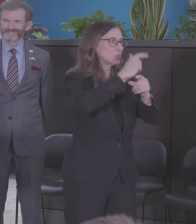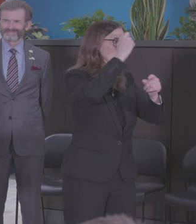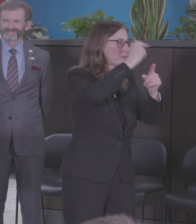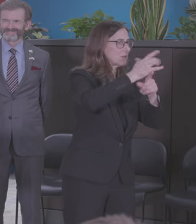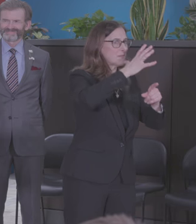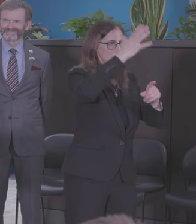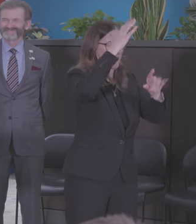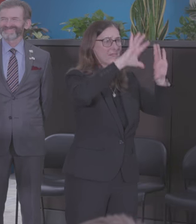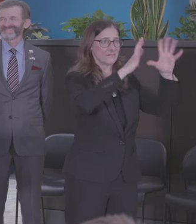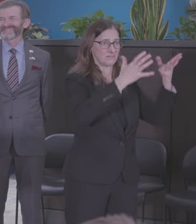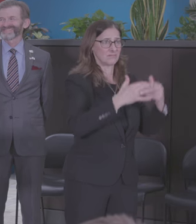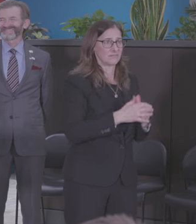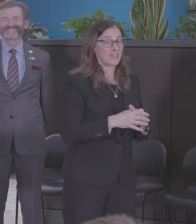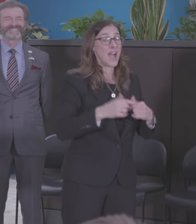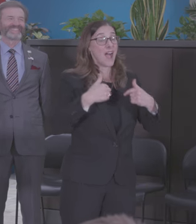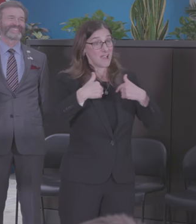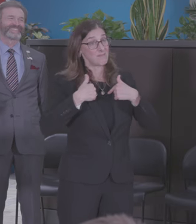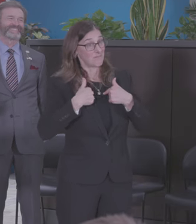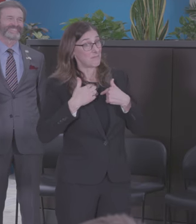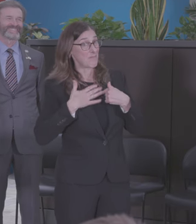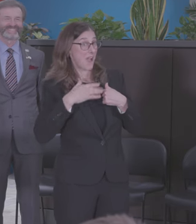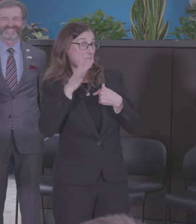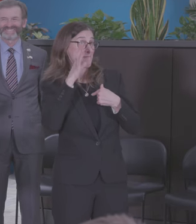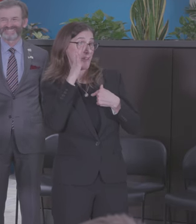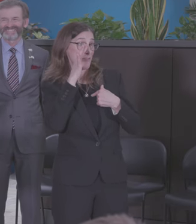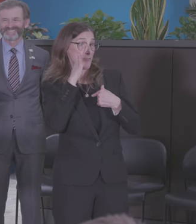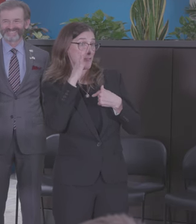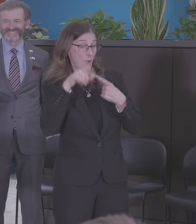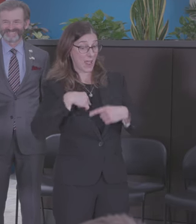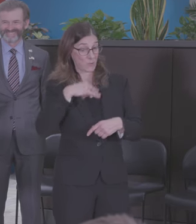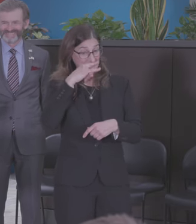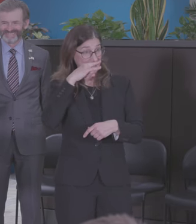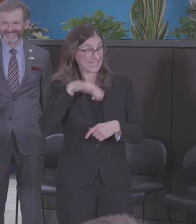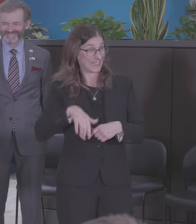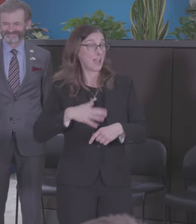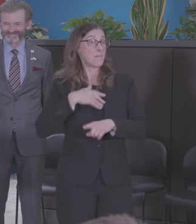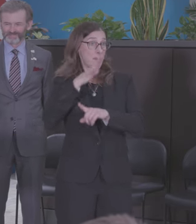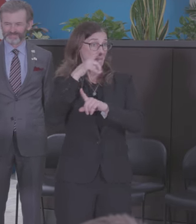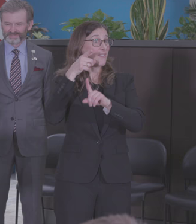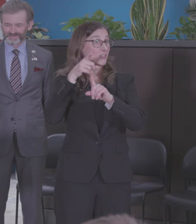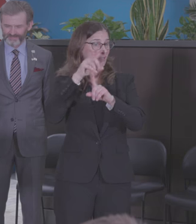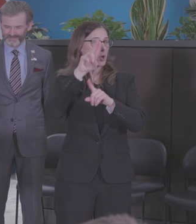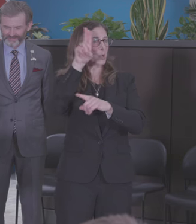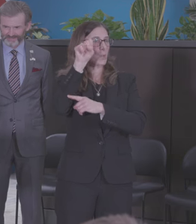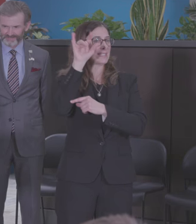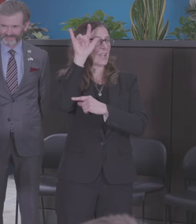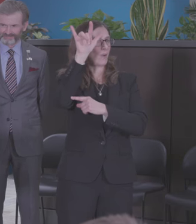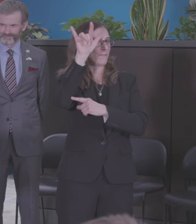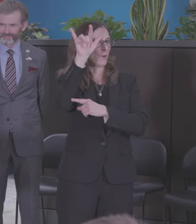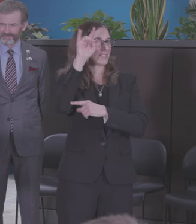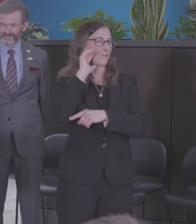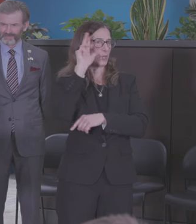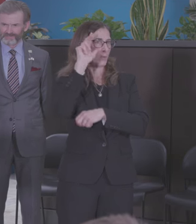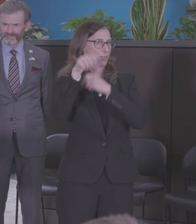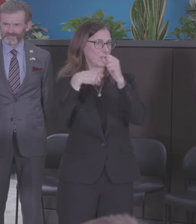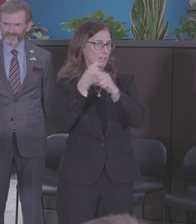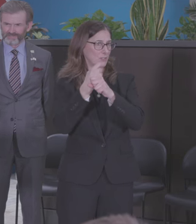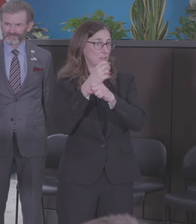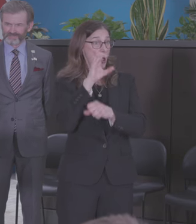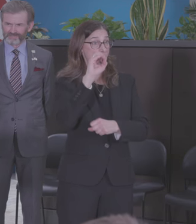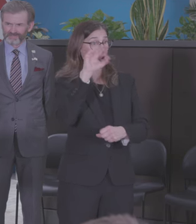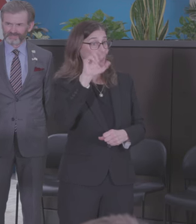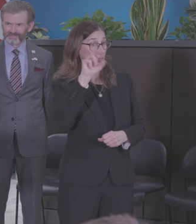mother, but I'm military. My mother served in the military for 23 years in the United States Air Force. On October 30th